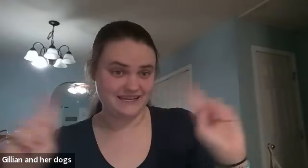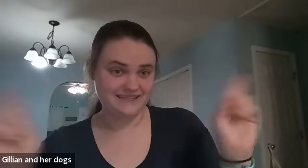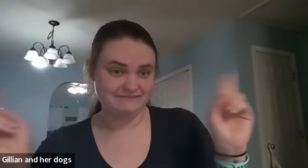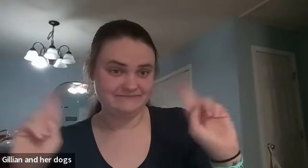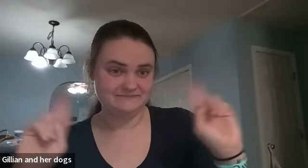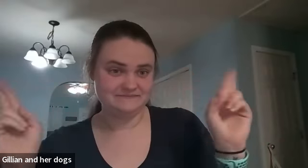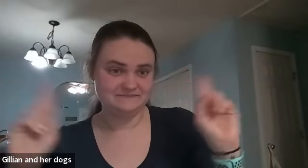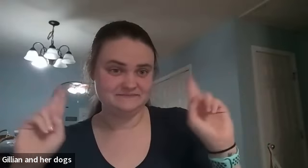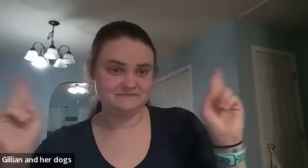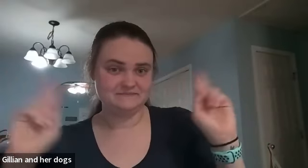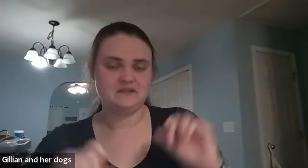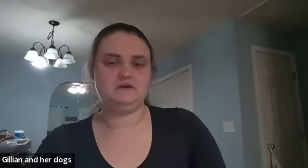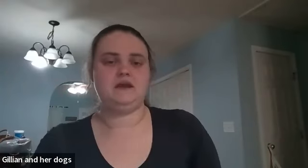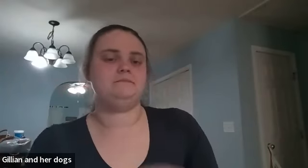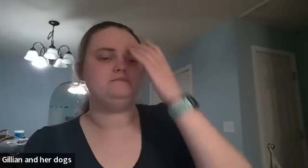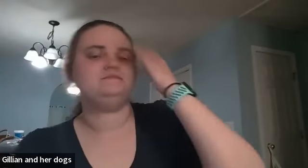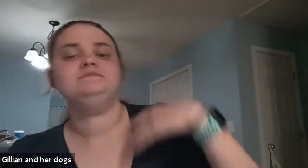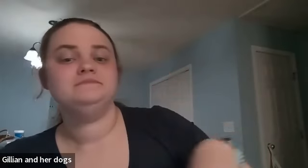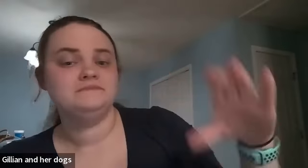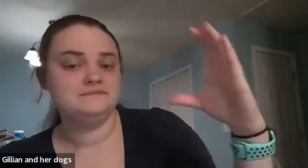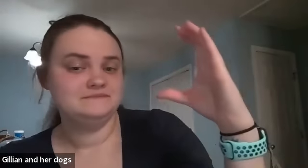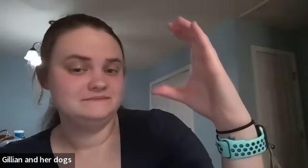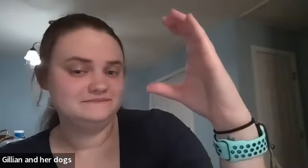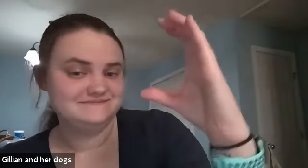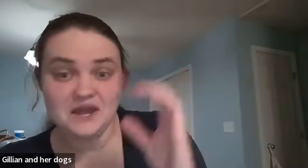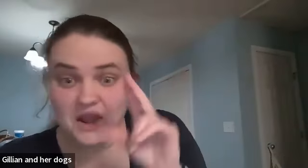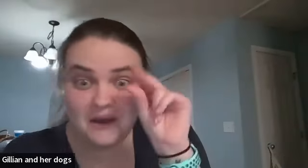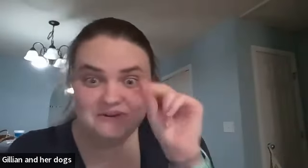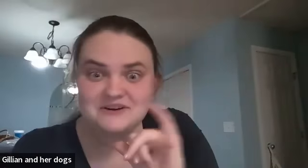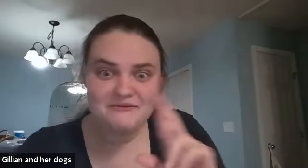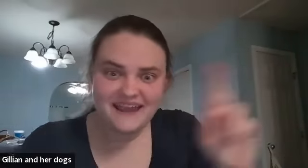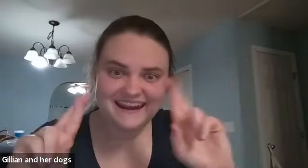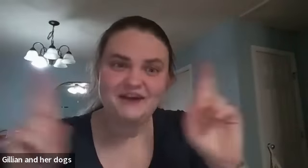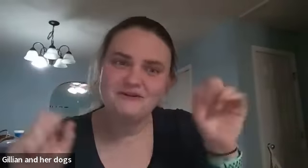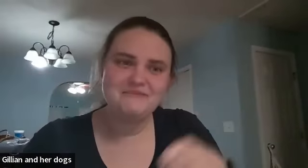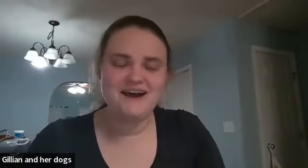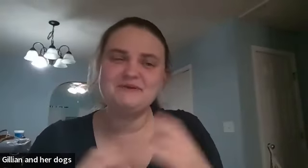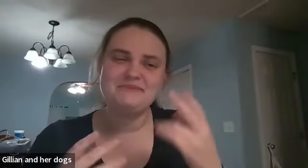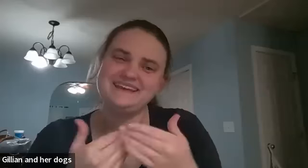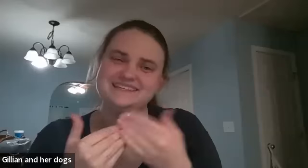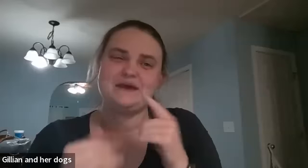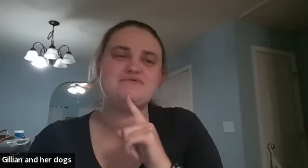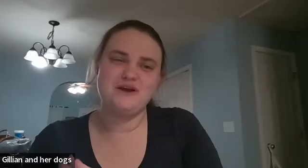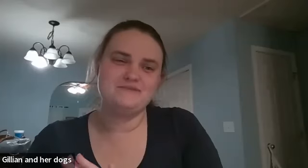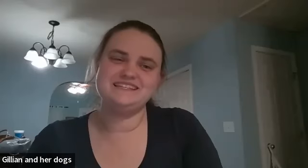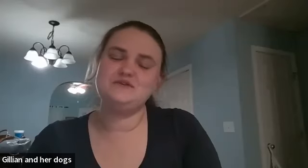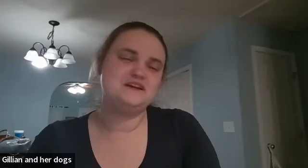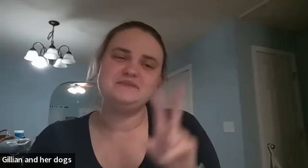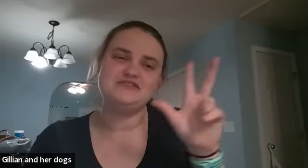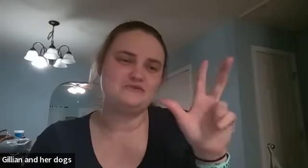ready? Okay. No, you're not ready? Oh, come on, it'll be easy. I promise. It's only going to be